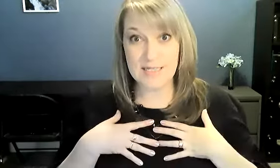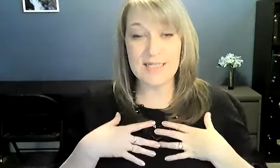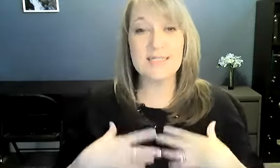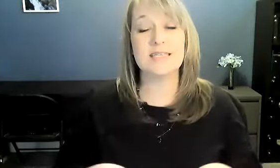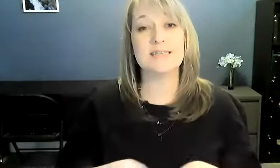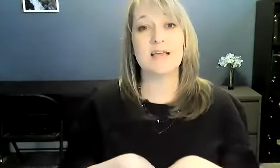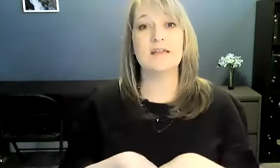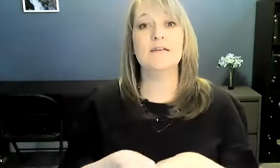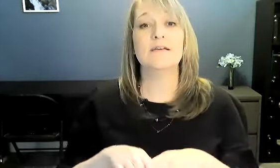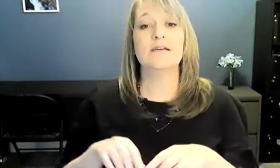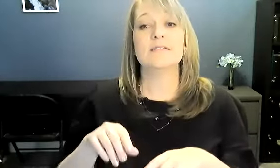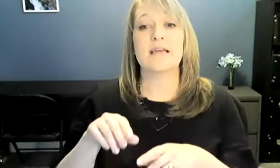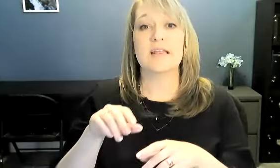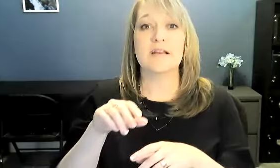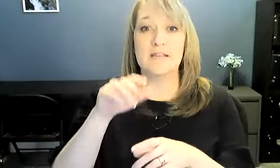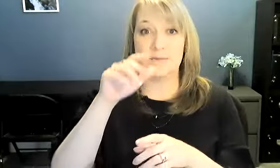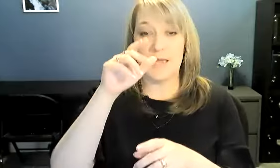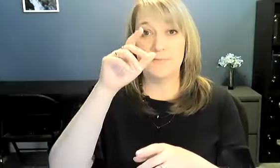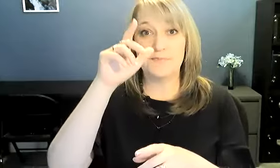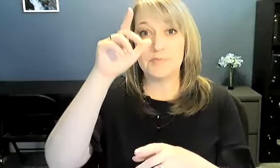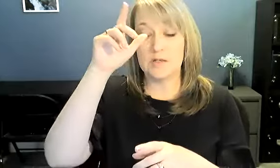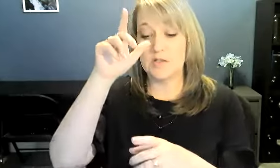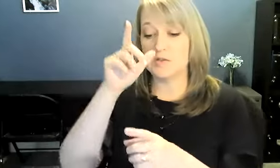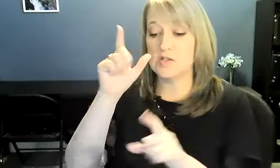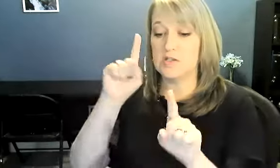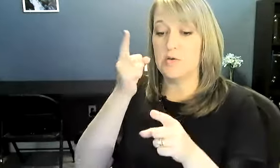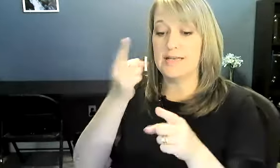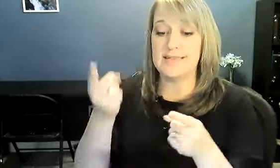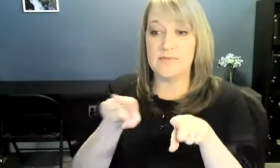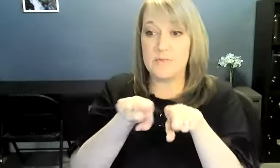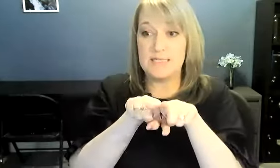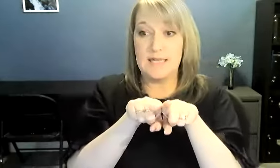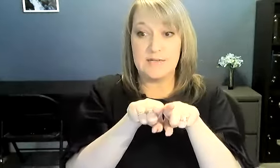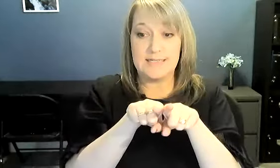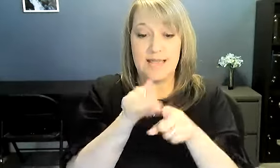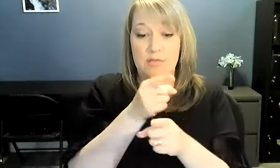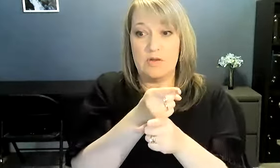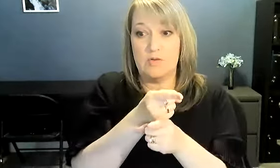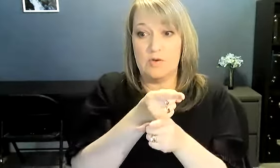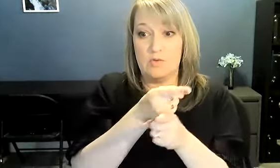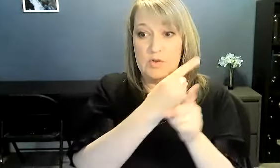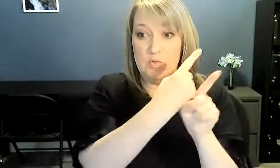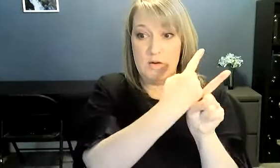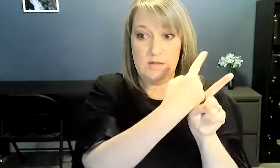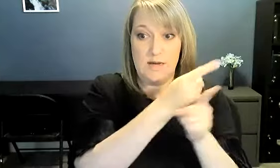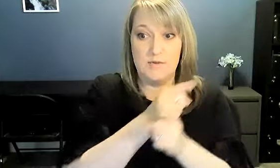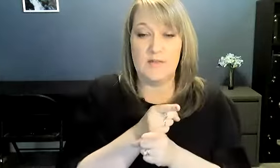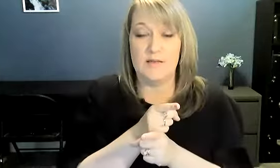personally see sign it this way. So instead of coming together as same, you do one on top of the other,